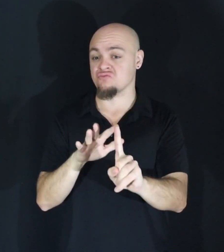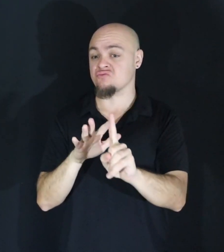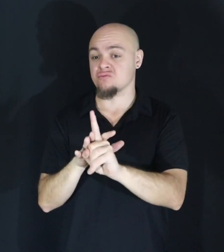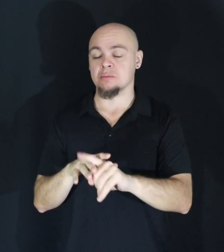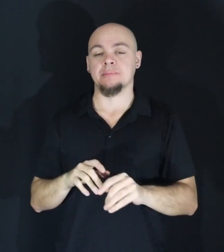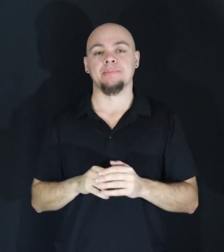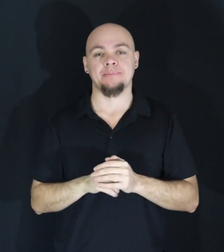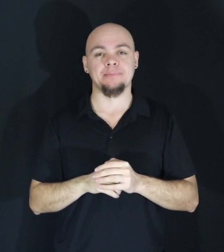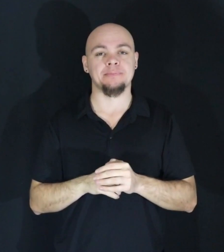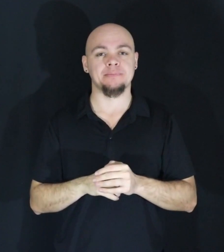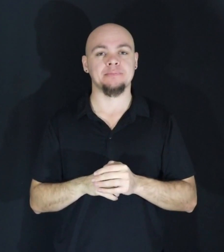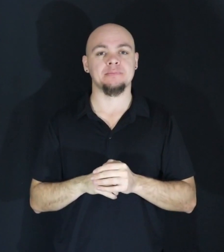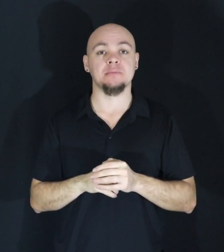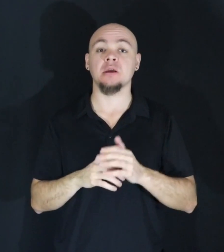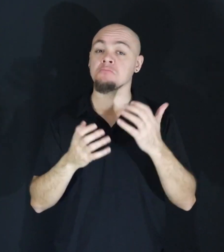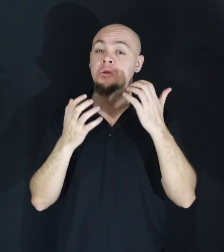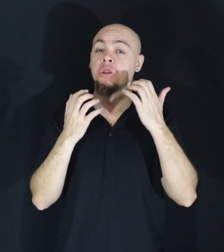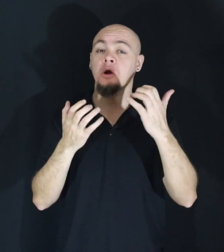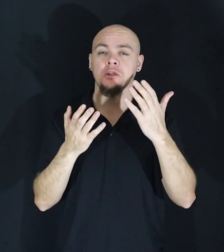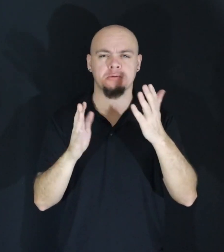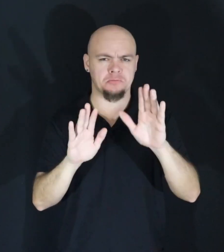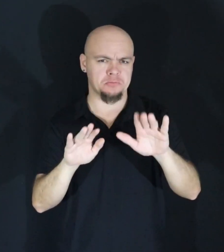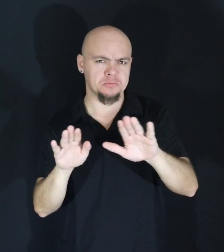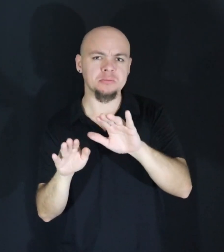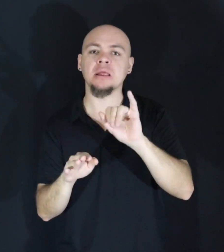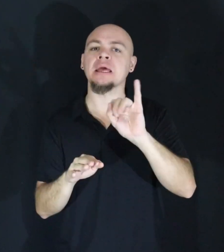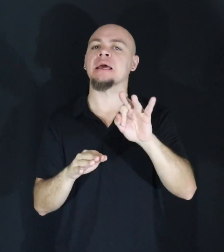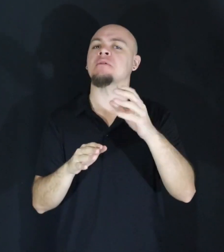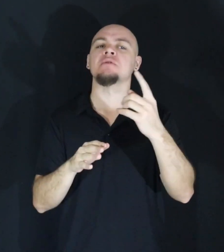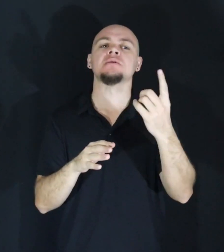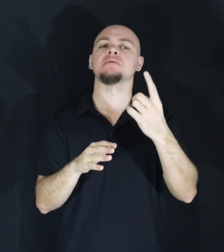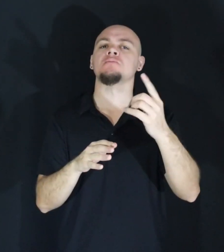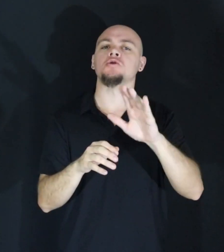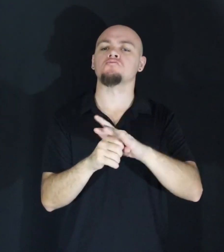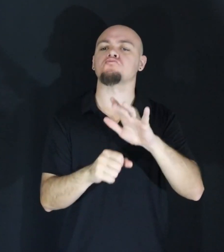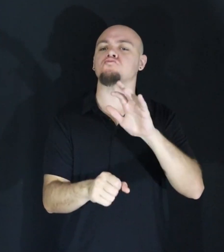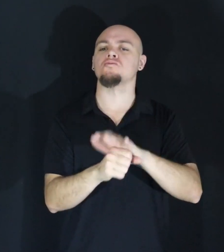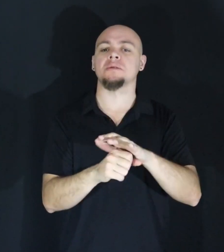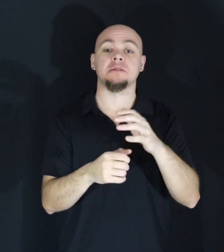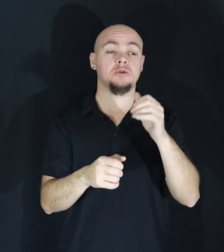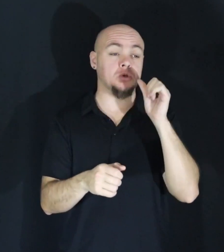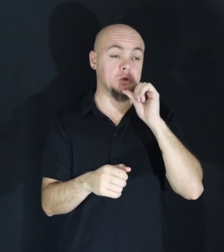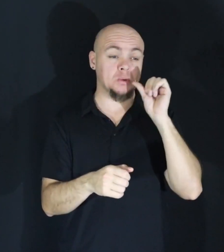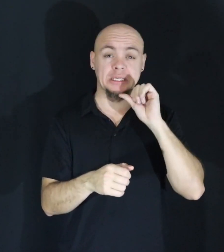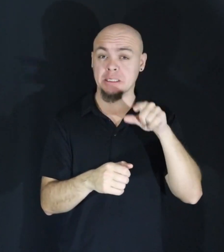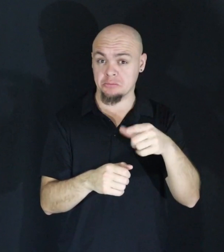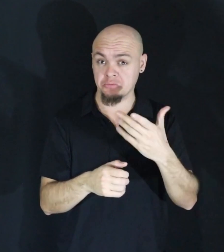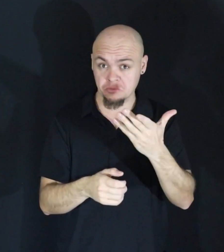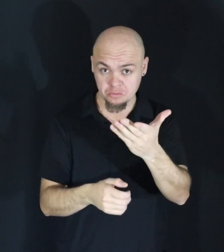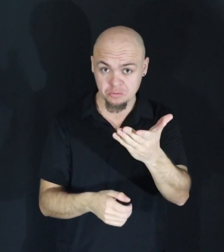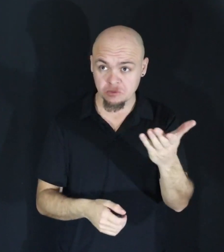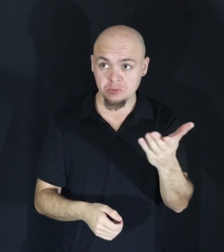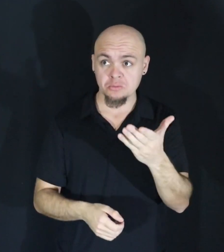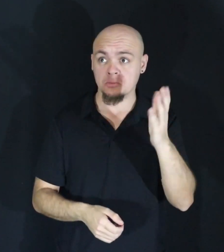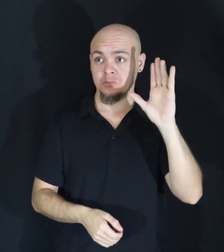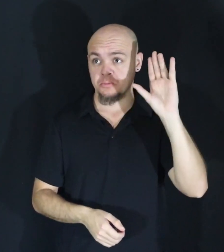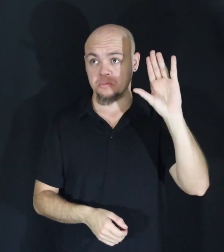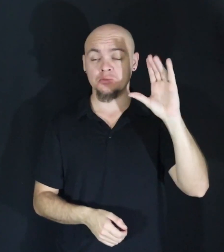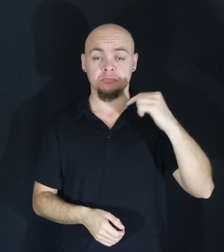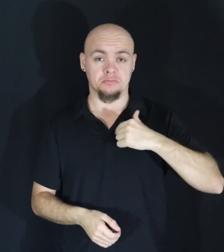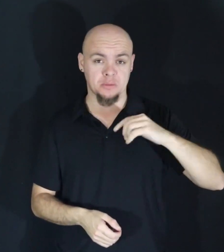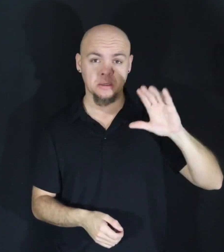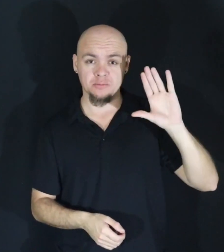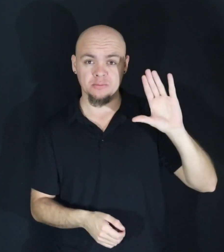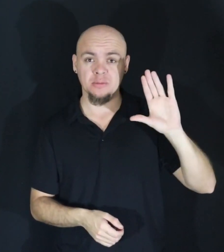I'd love some help from the audience. Raise your hand if you've ever lost control of yourself while under the influence of alcohol. And I'm going to raise mine